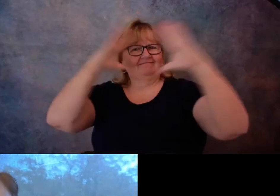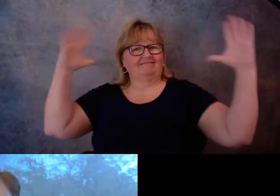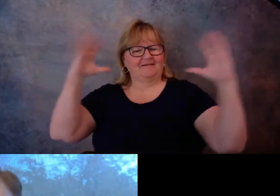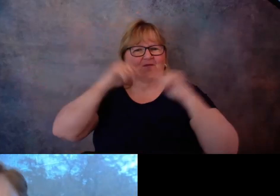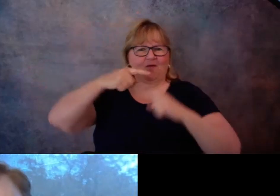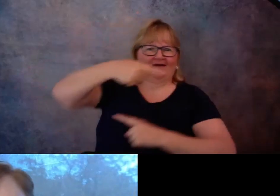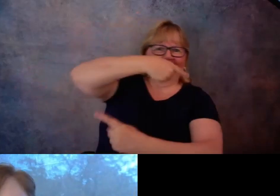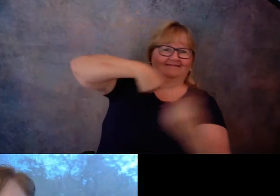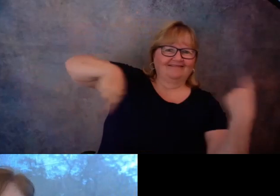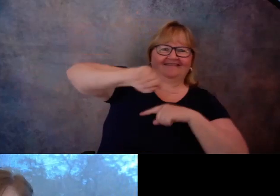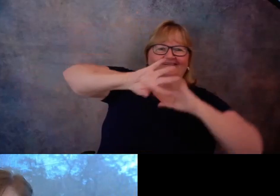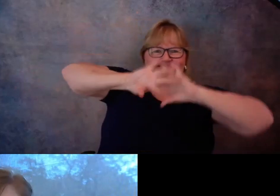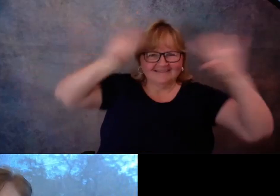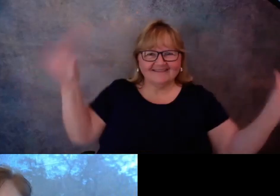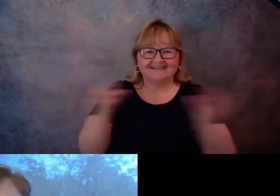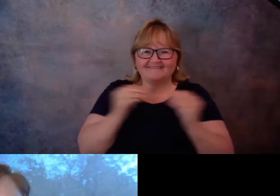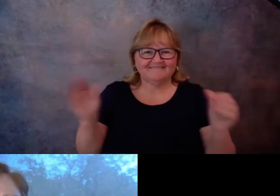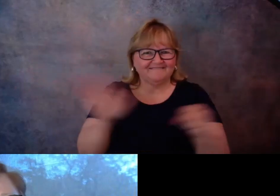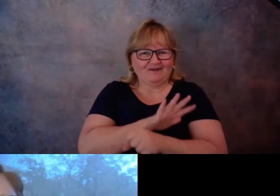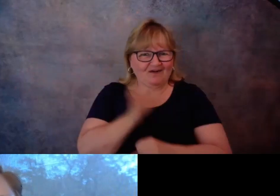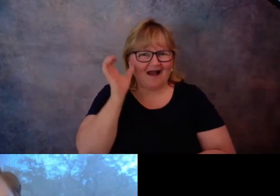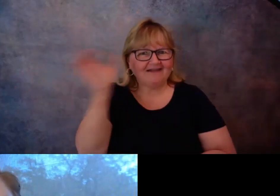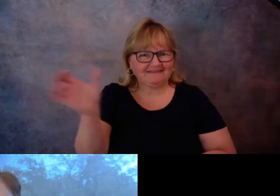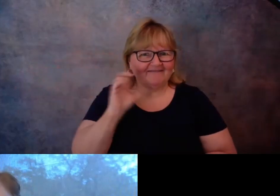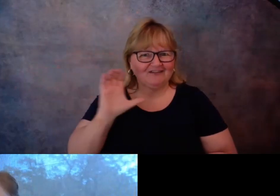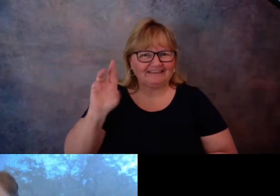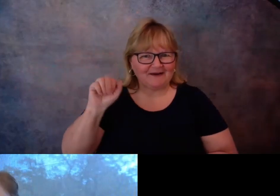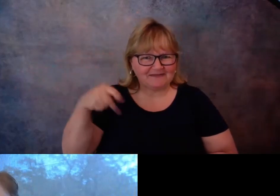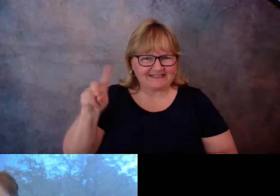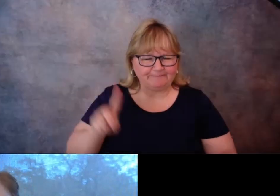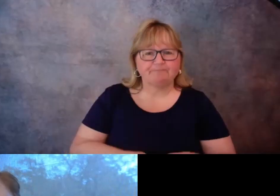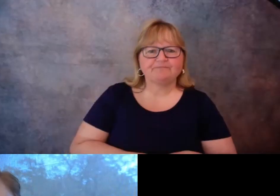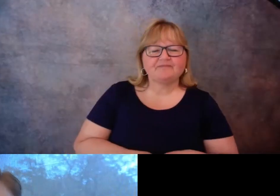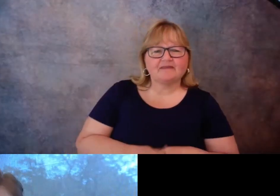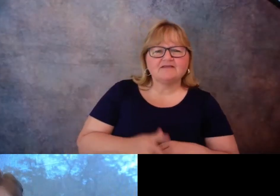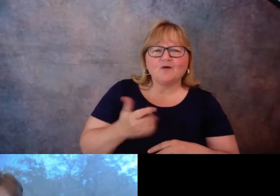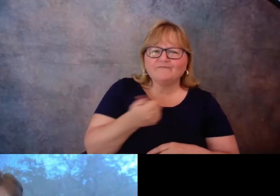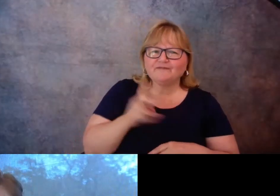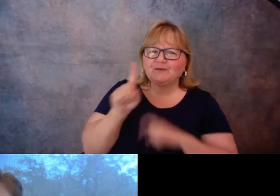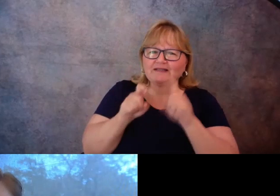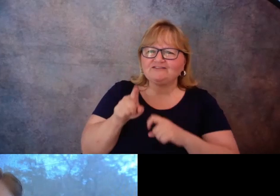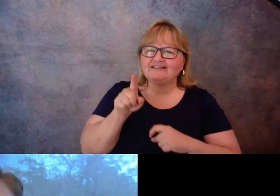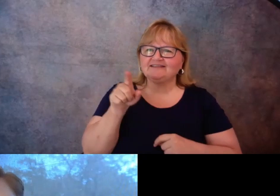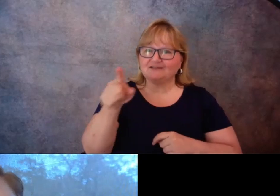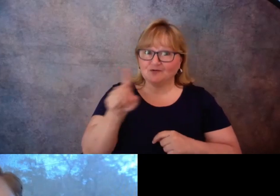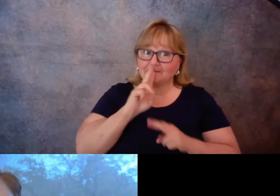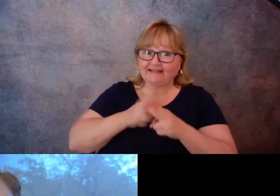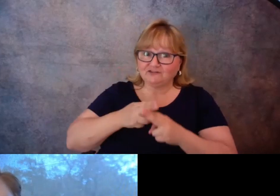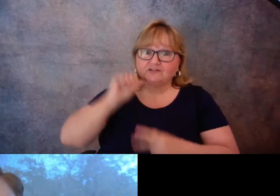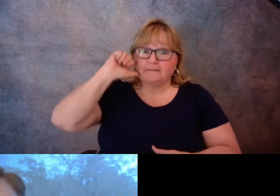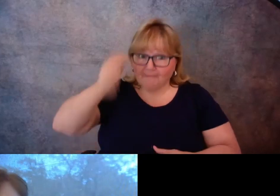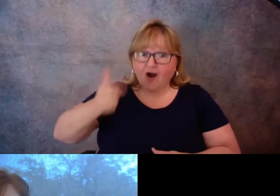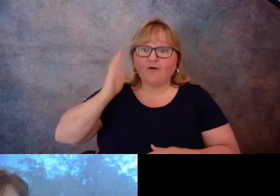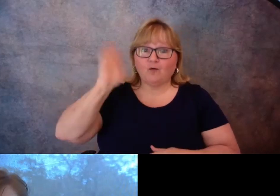a couple questions for you. Actually, tomorrow you shared that you will be presenting and sharing information about